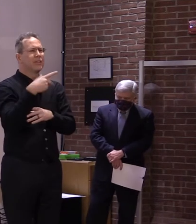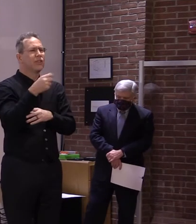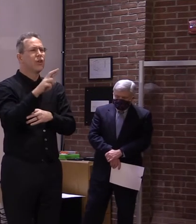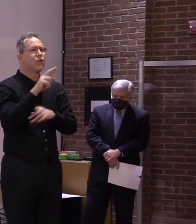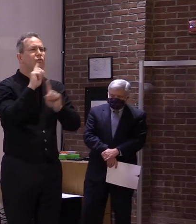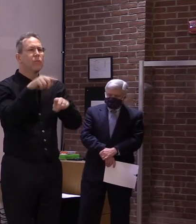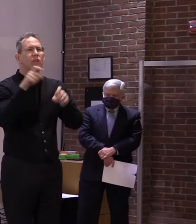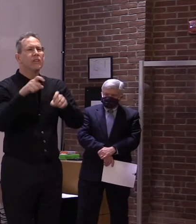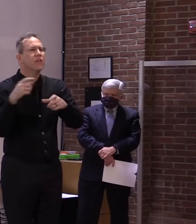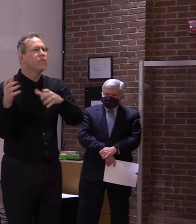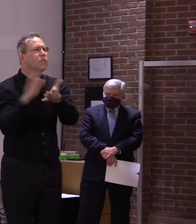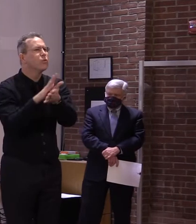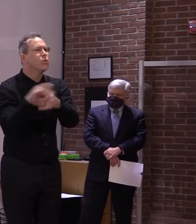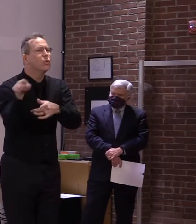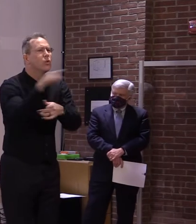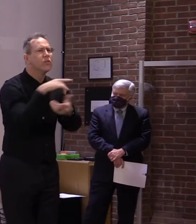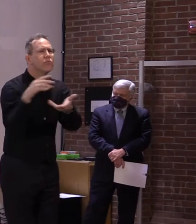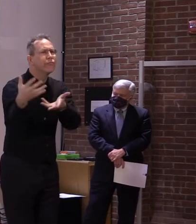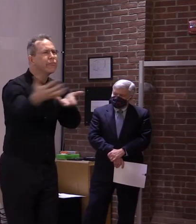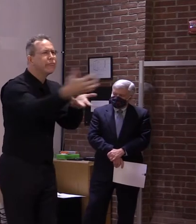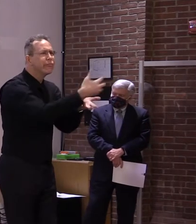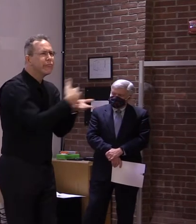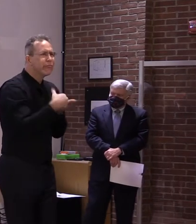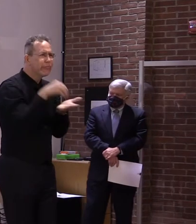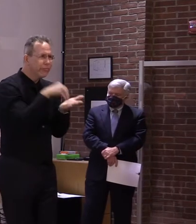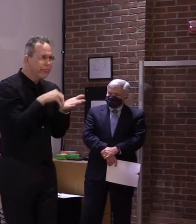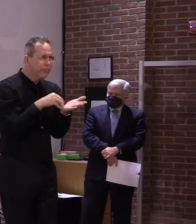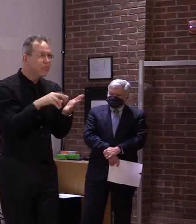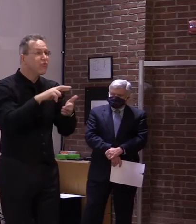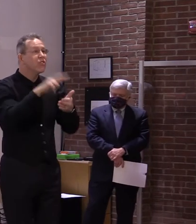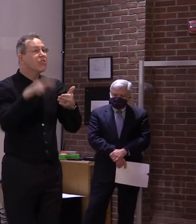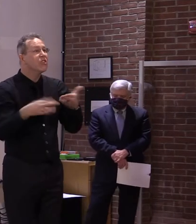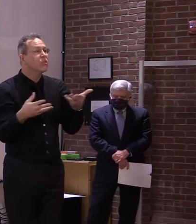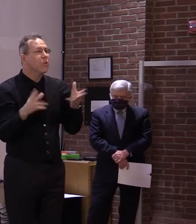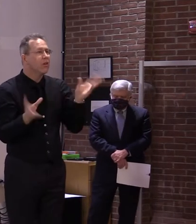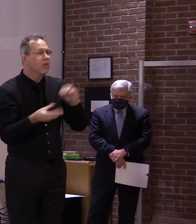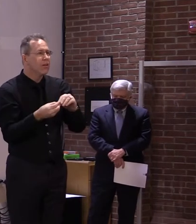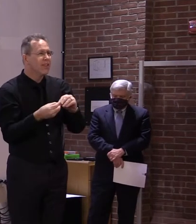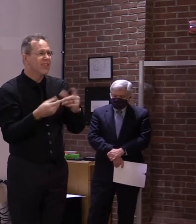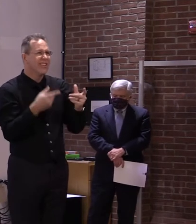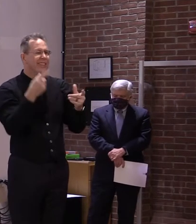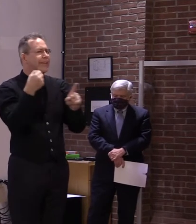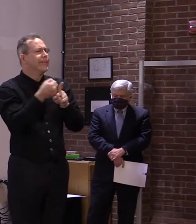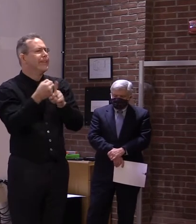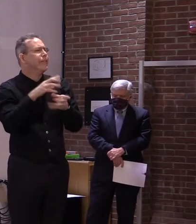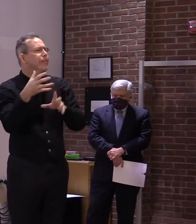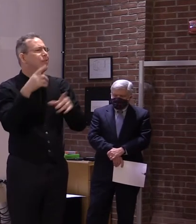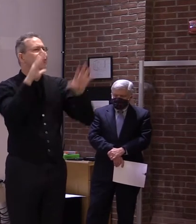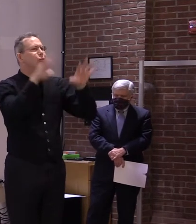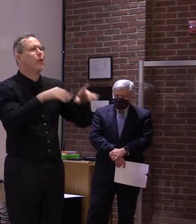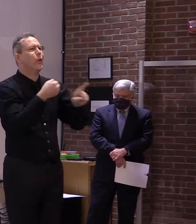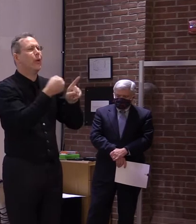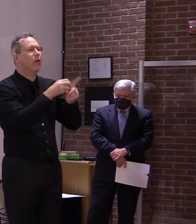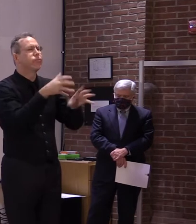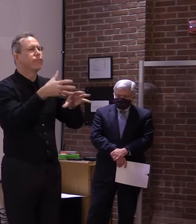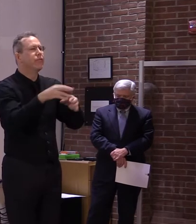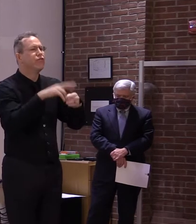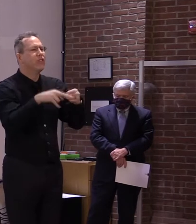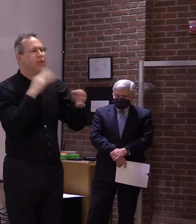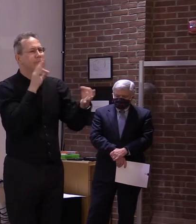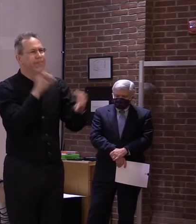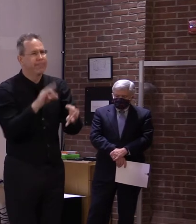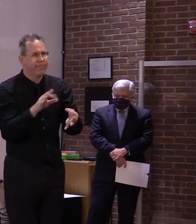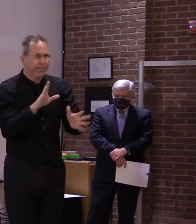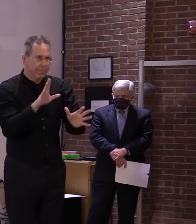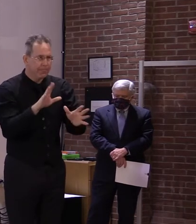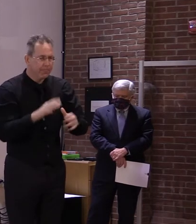don't have any results this week to share because of the snowstorm that was on tuesday we have been running this testing on tuesdays